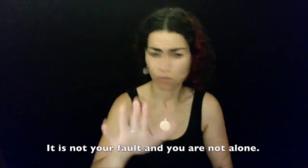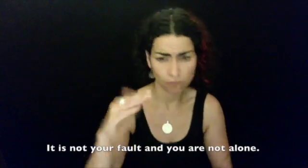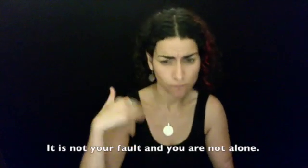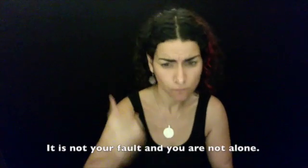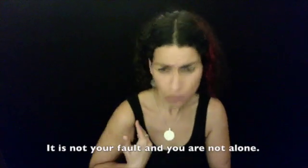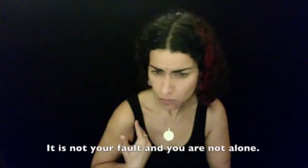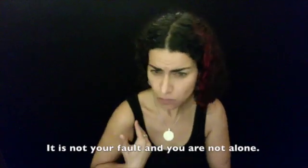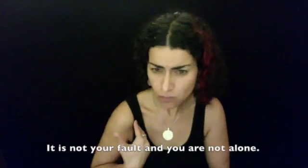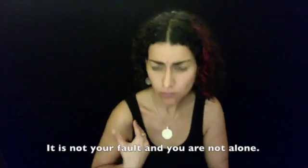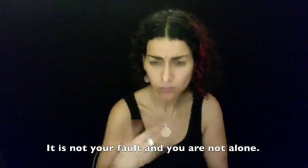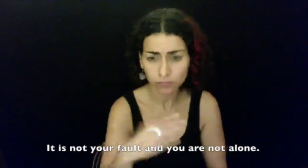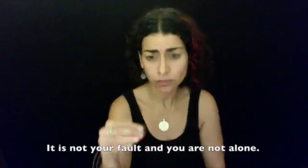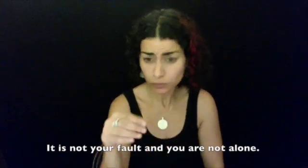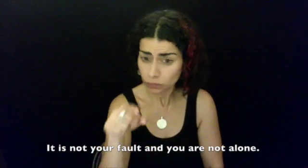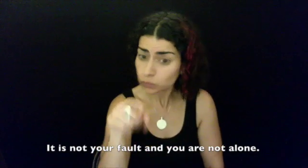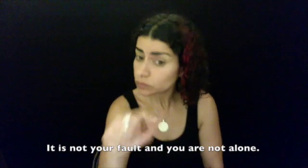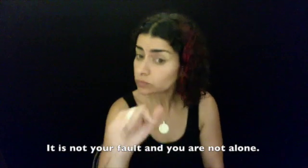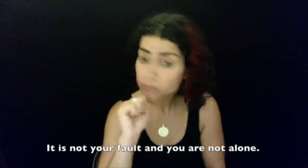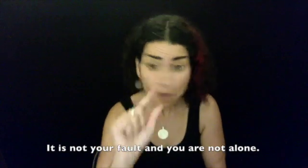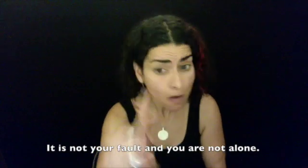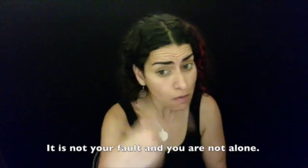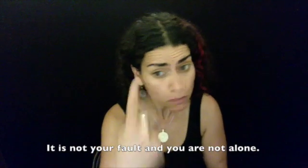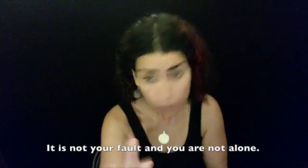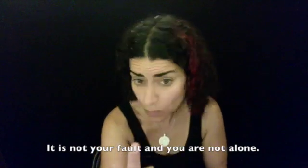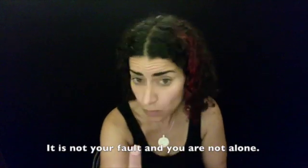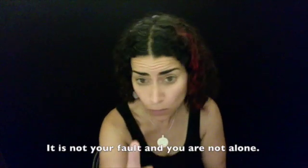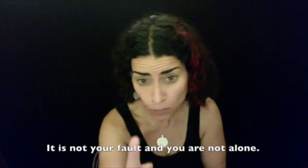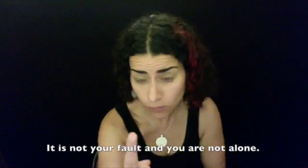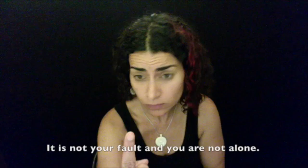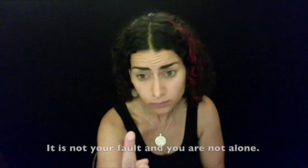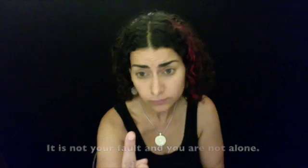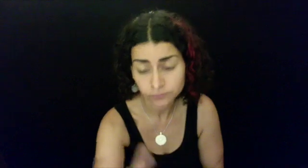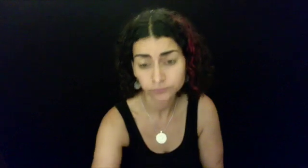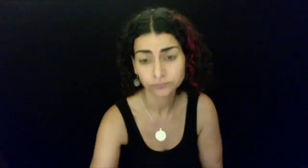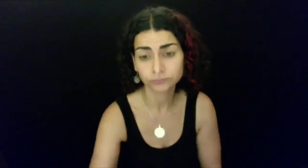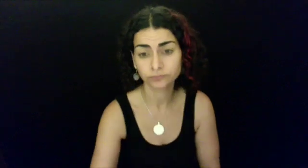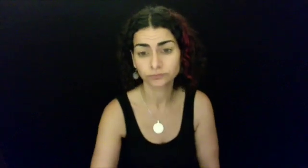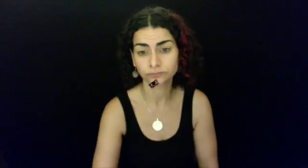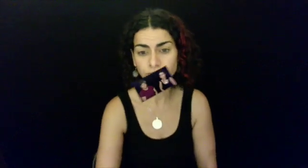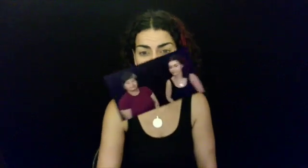This is not your fault, and you are not alone.